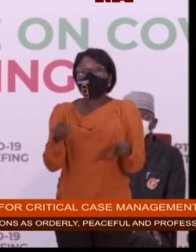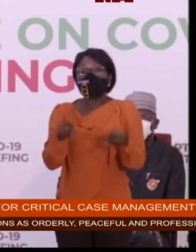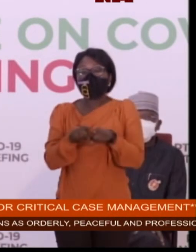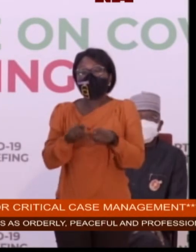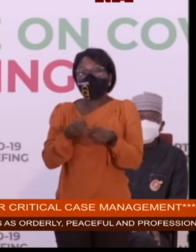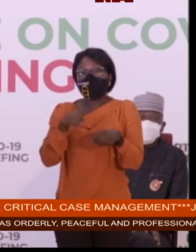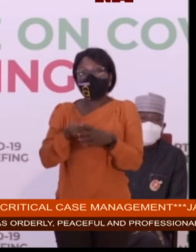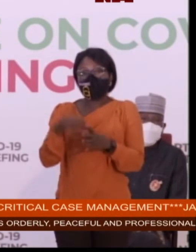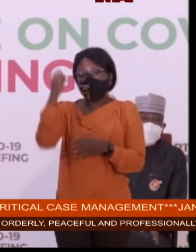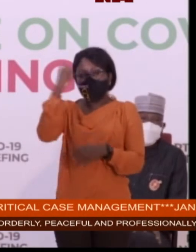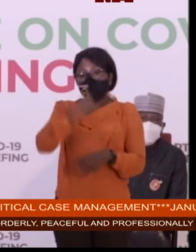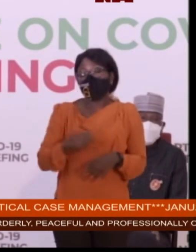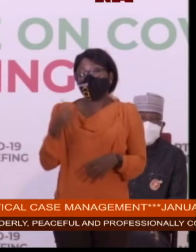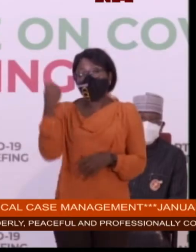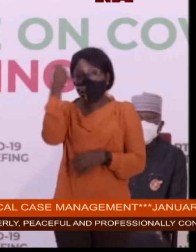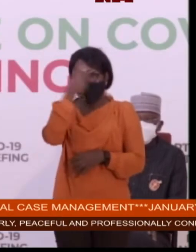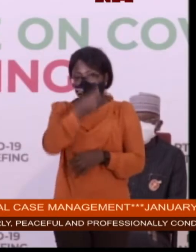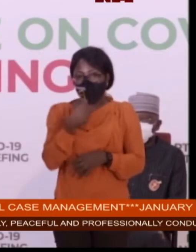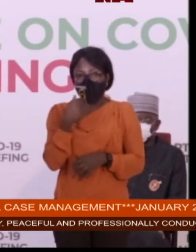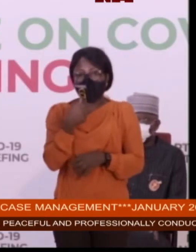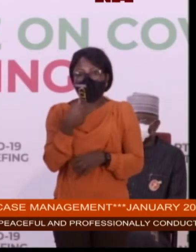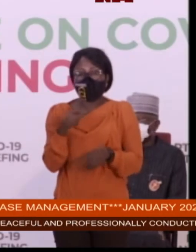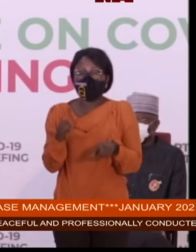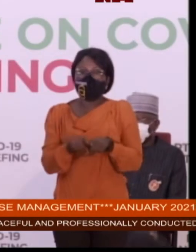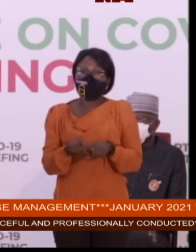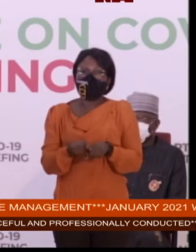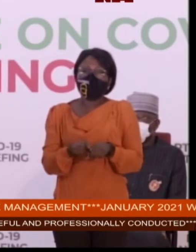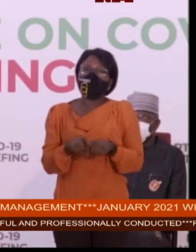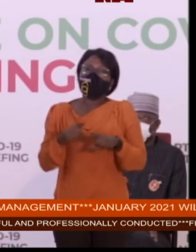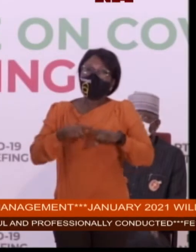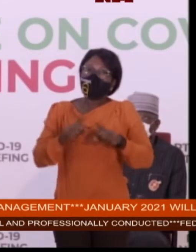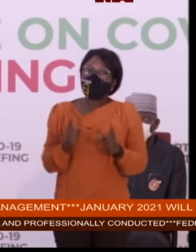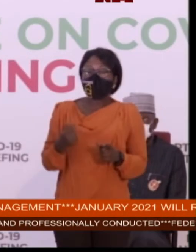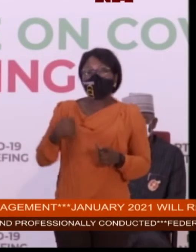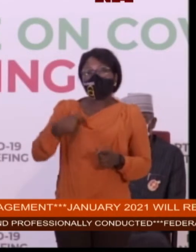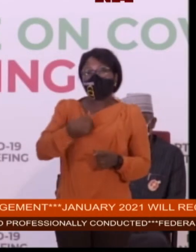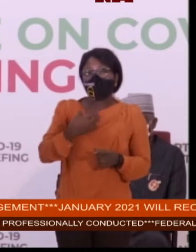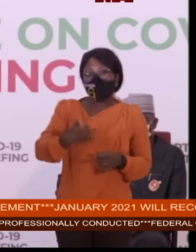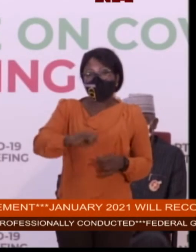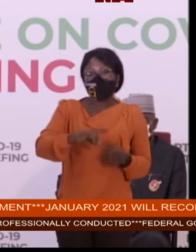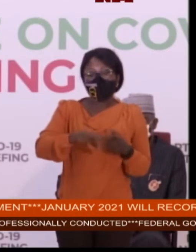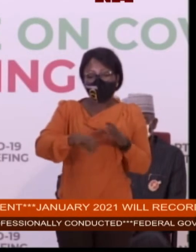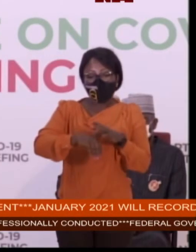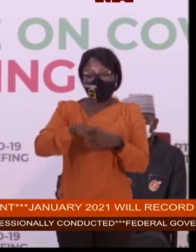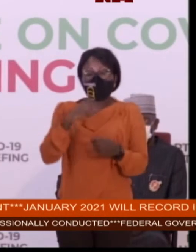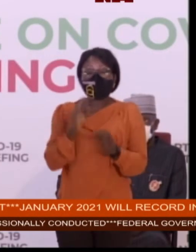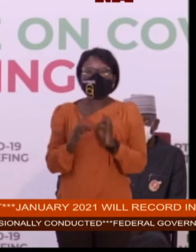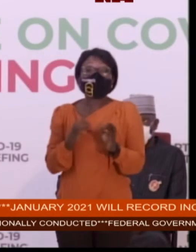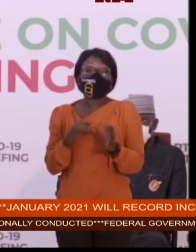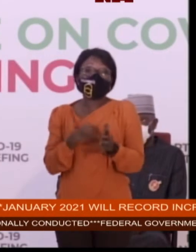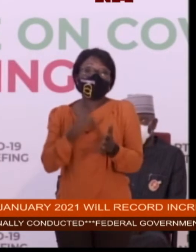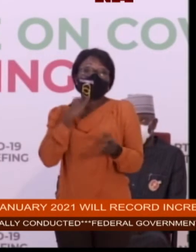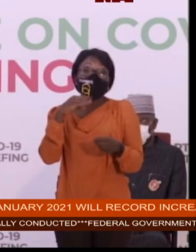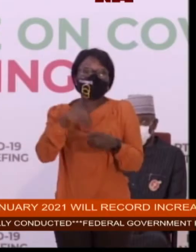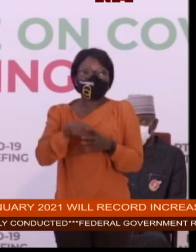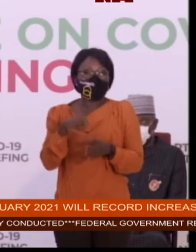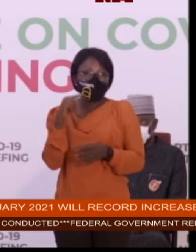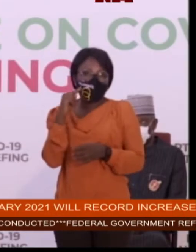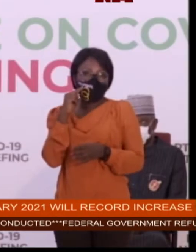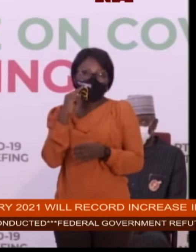da ya wuce zuwa wannan watan, sai muka ga yanzu ta ma zama tsumagiyar kan hanya ta daya ruka da